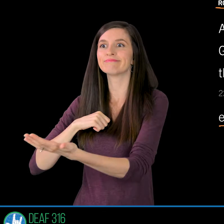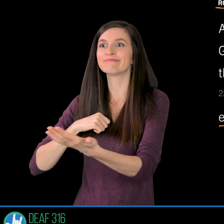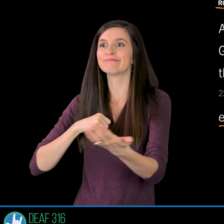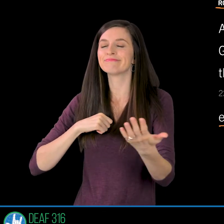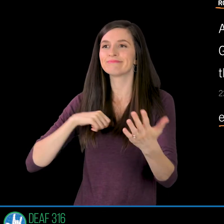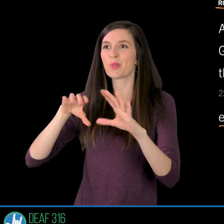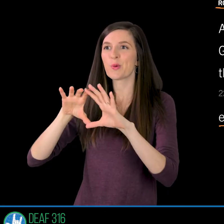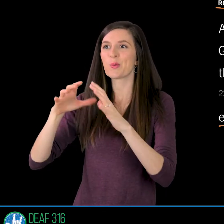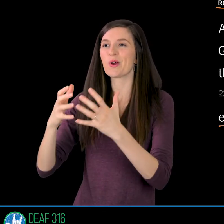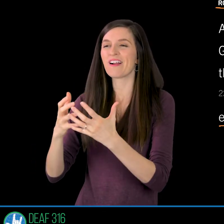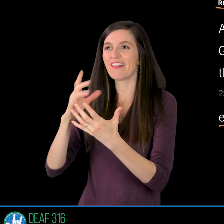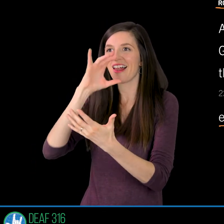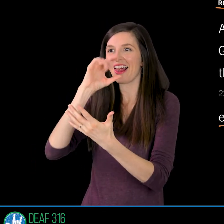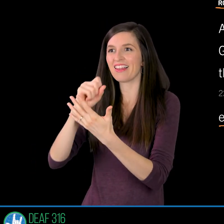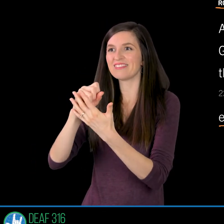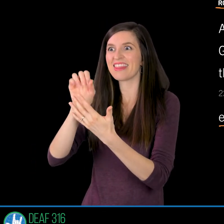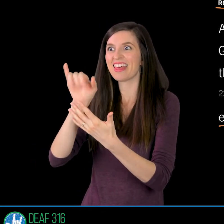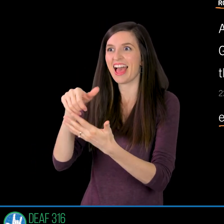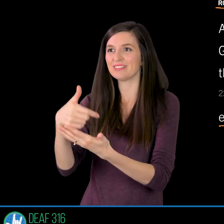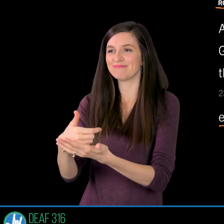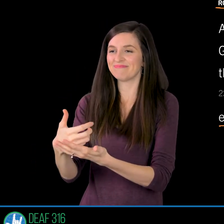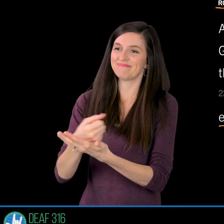images. So anything